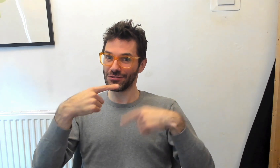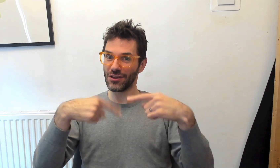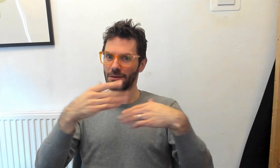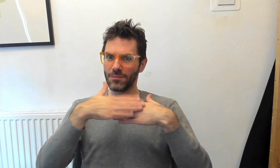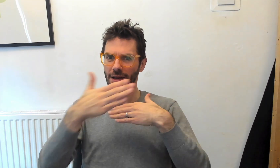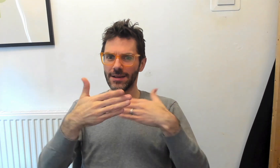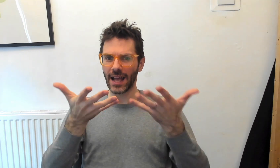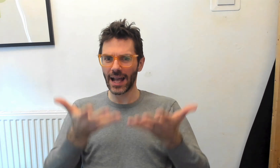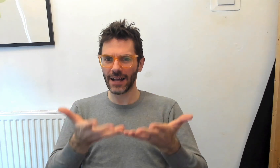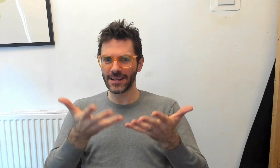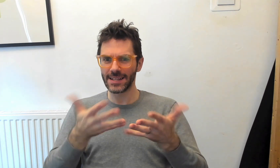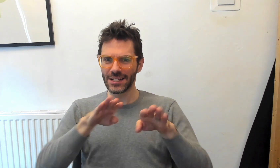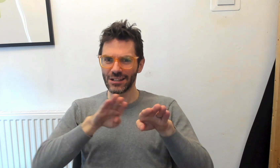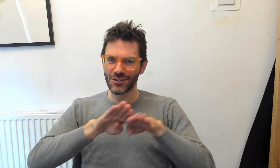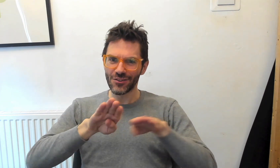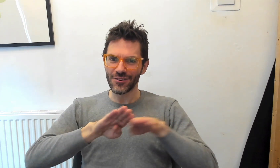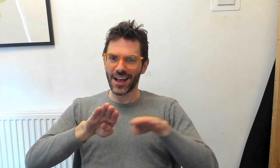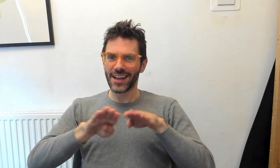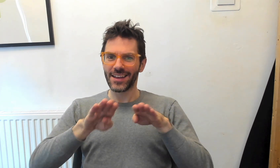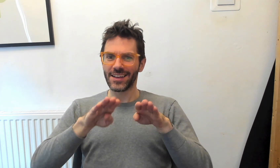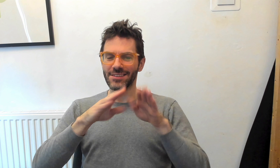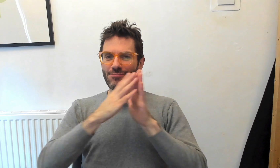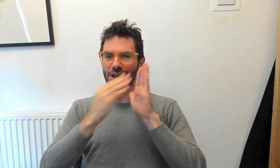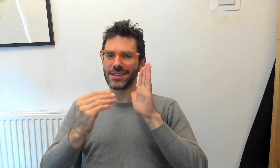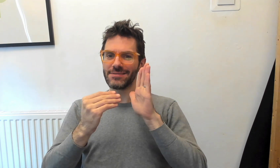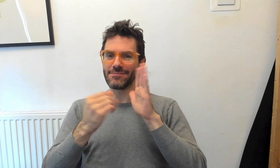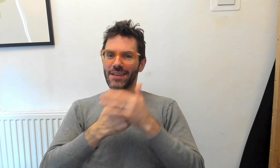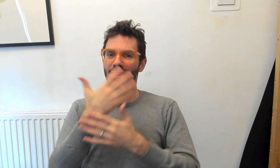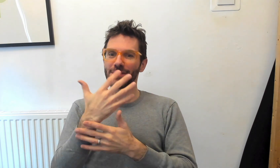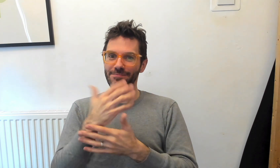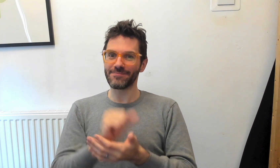run heavier training model development,